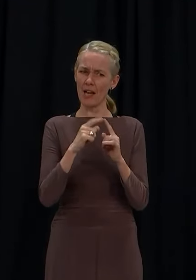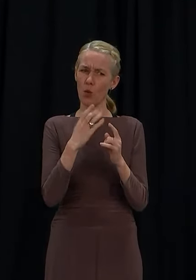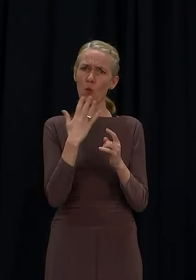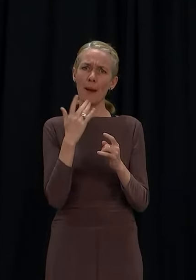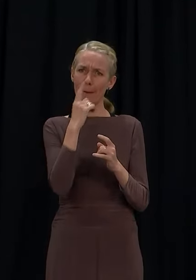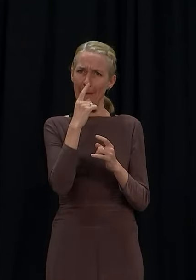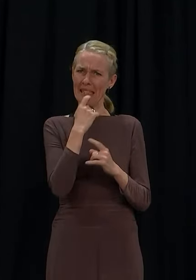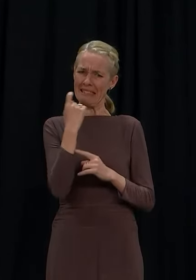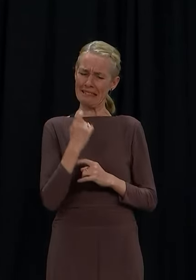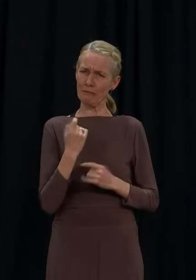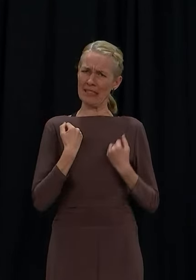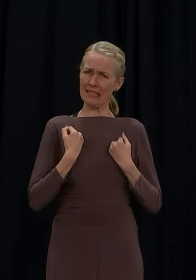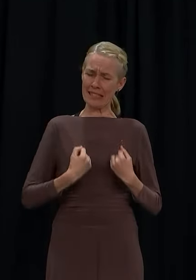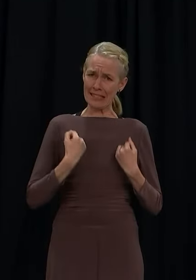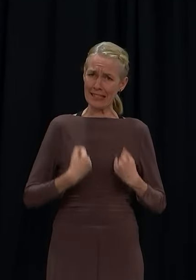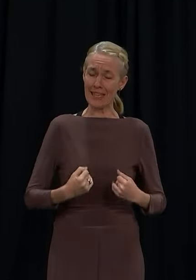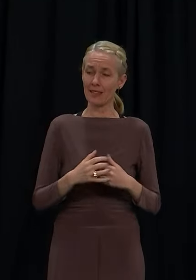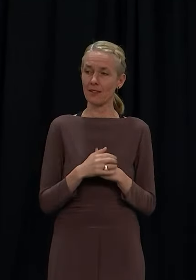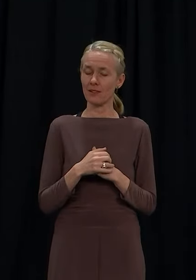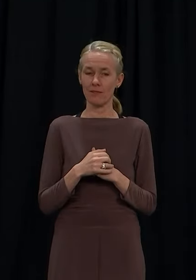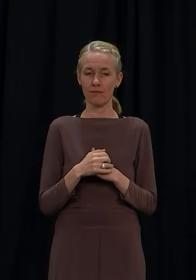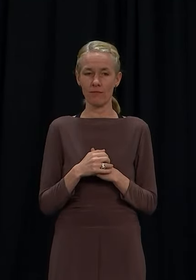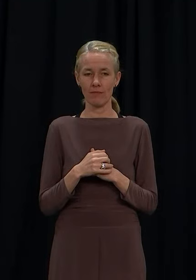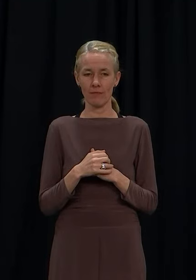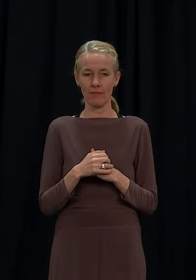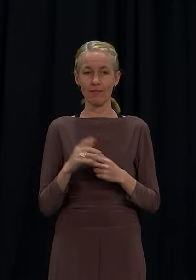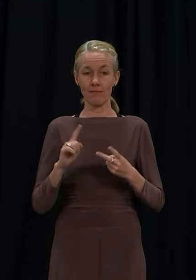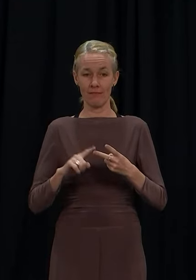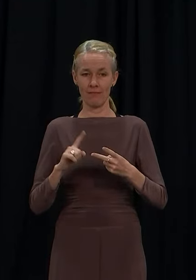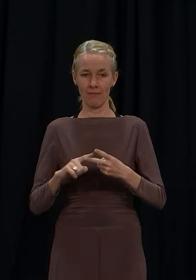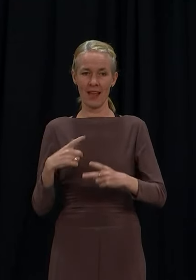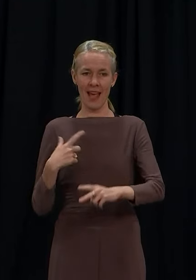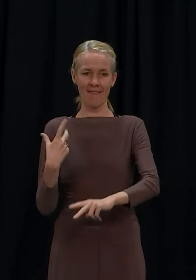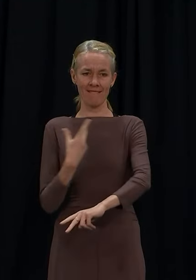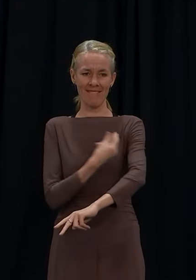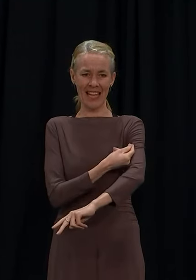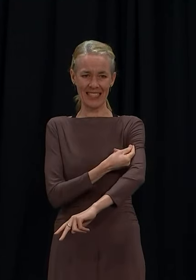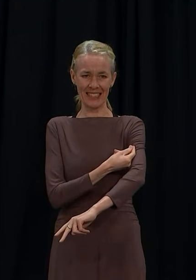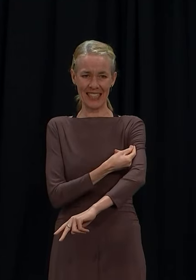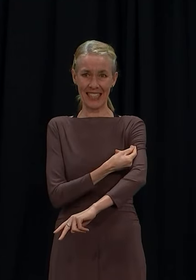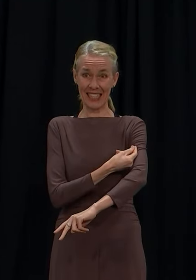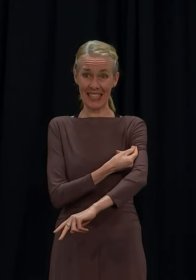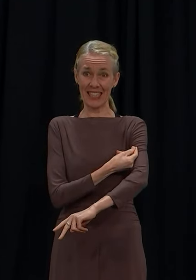Hipkins citing we were using 99.5% of our stock?